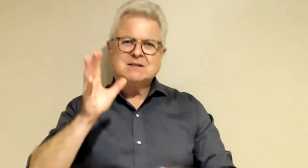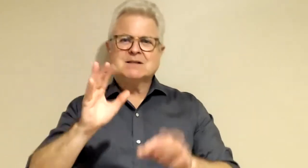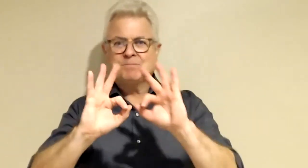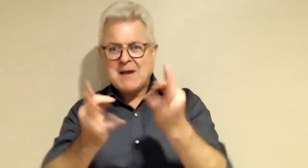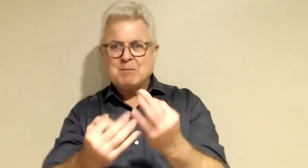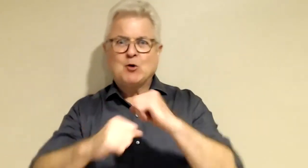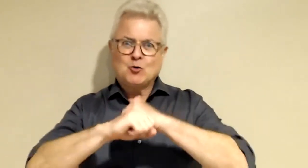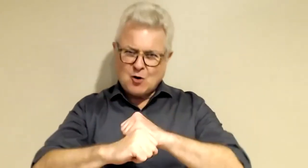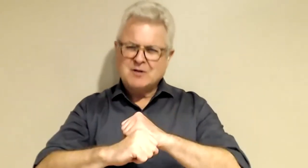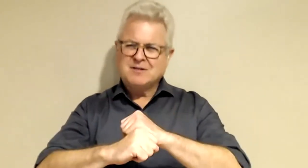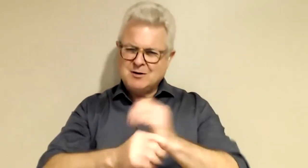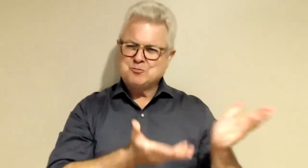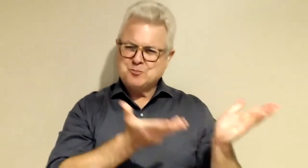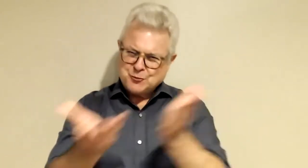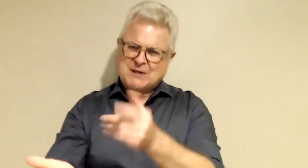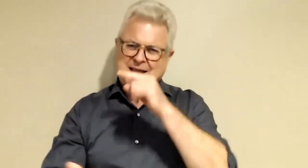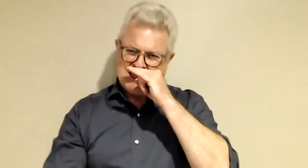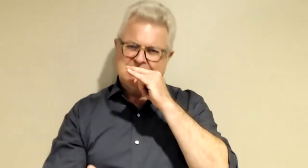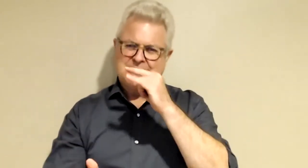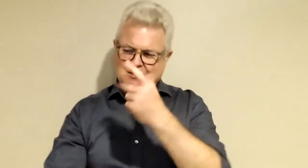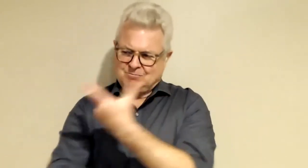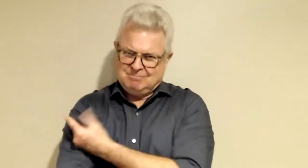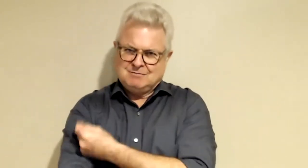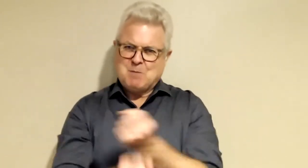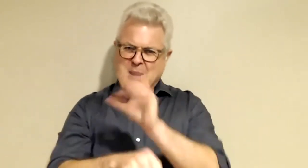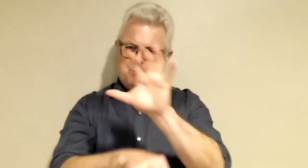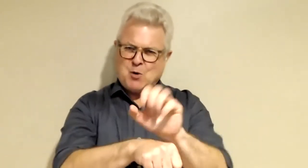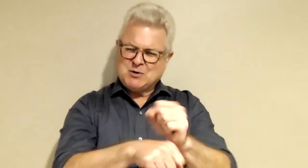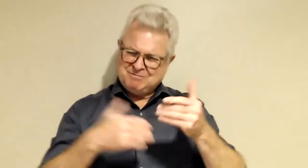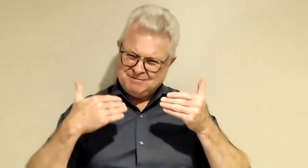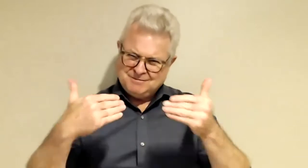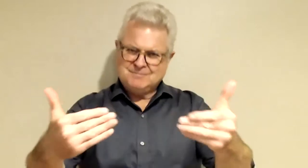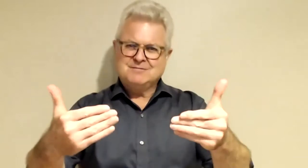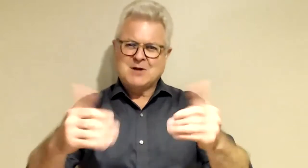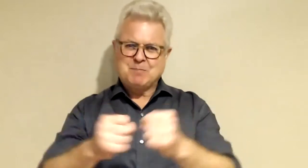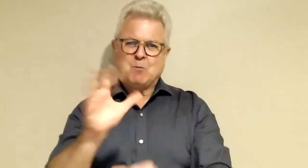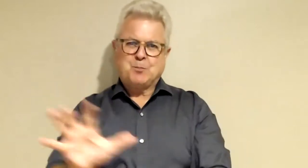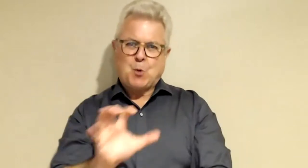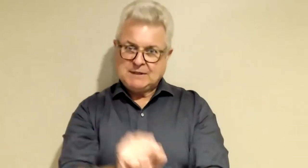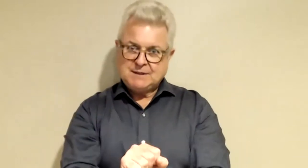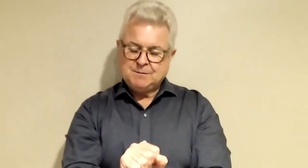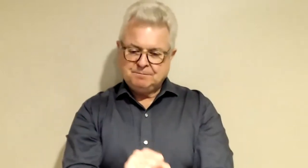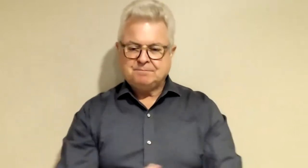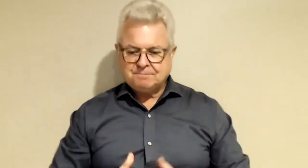those vaccines go to waste. So I encourage you parents and guardians to bring your children in after you get your consultation and get those